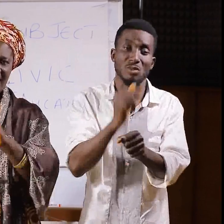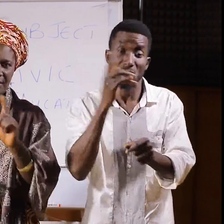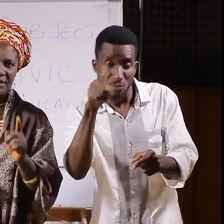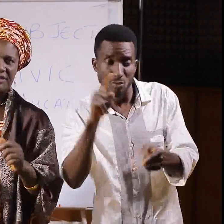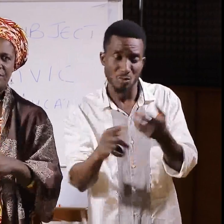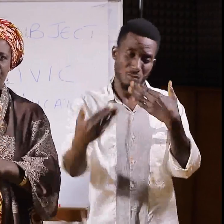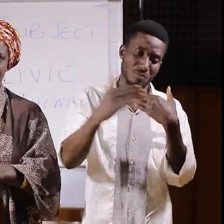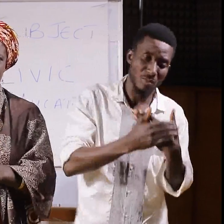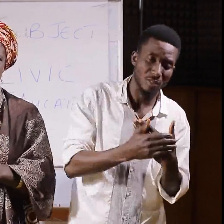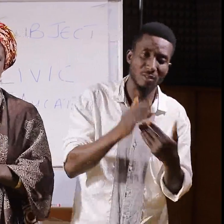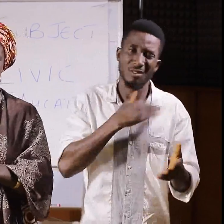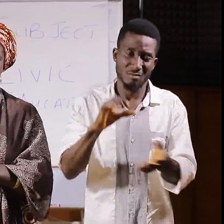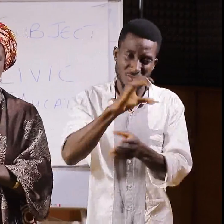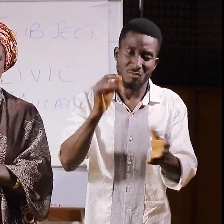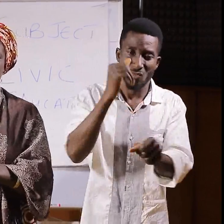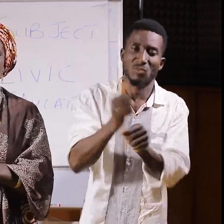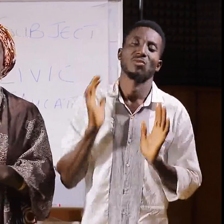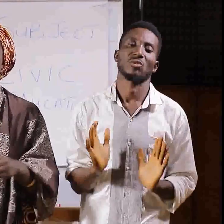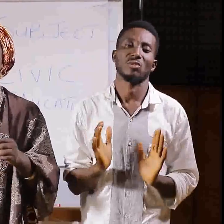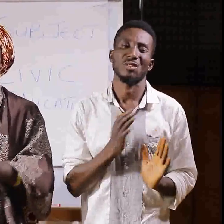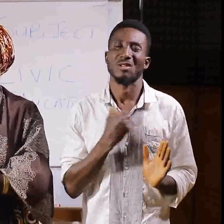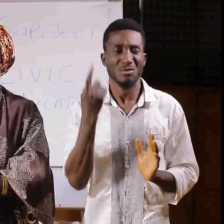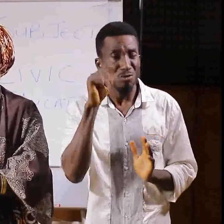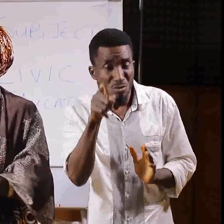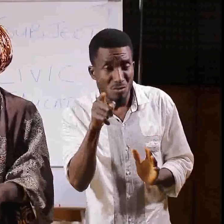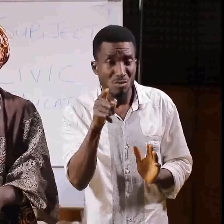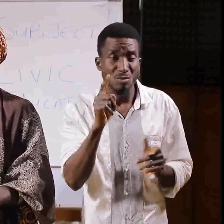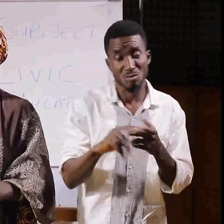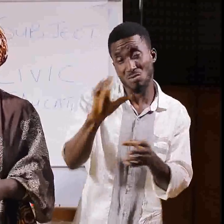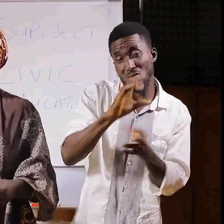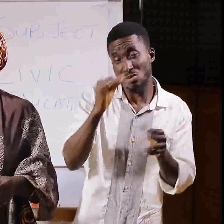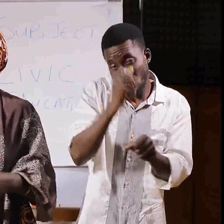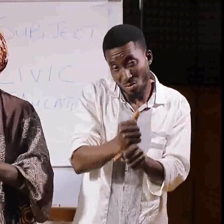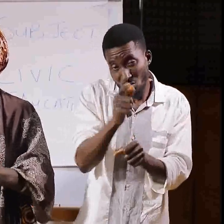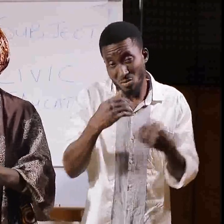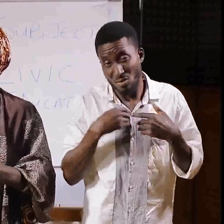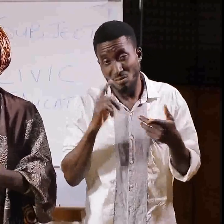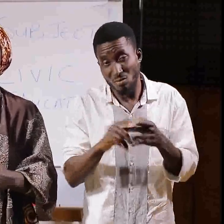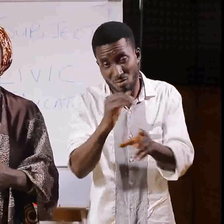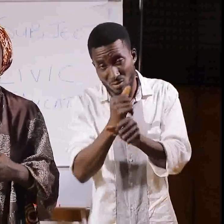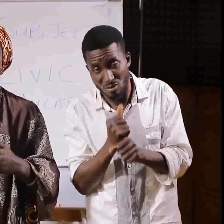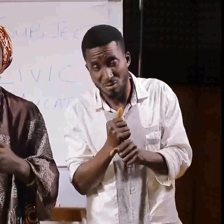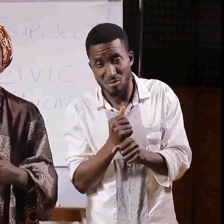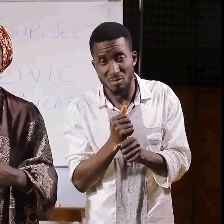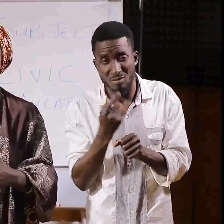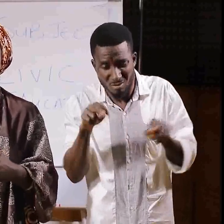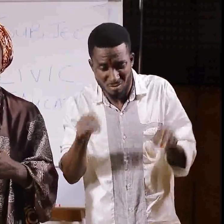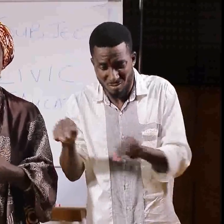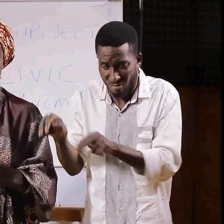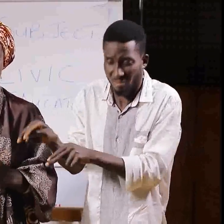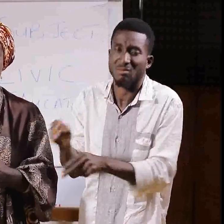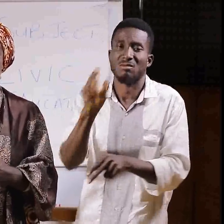back and create jobs. And for you to create job, you have to get the